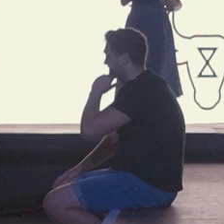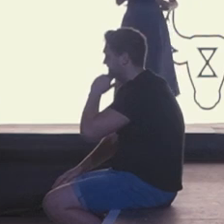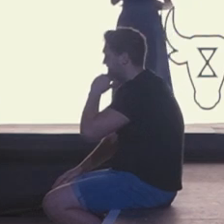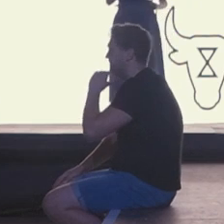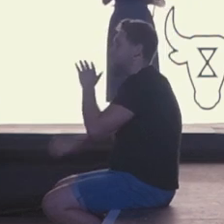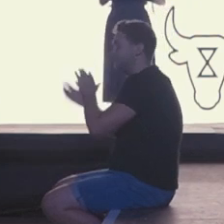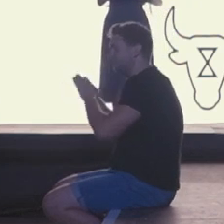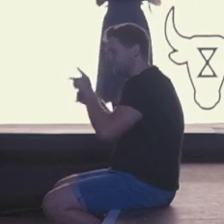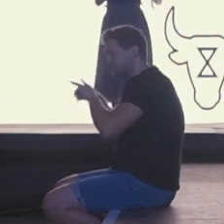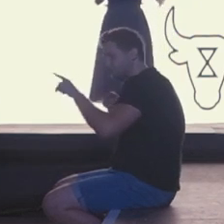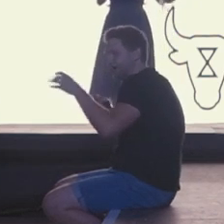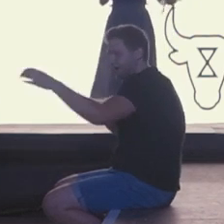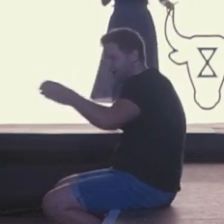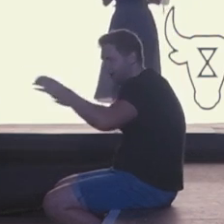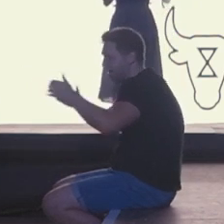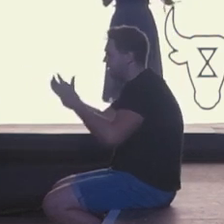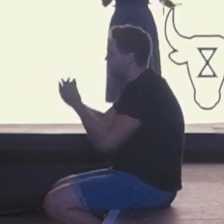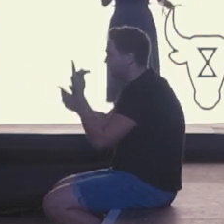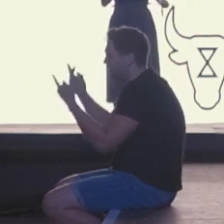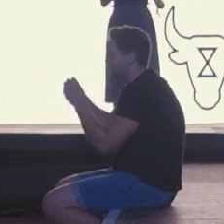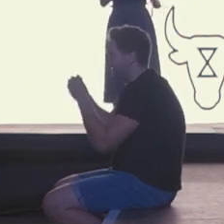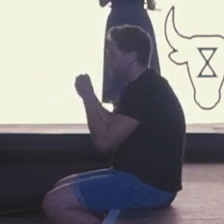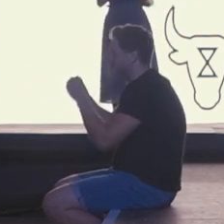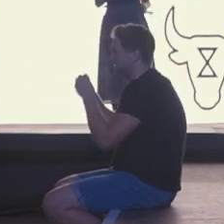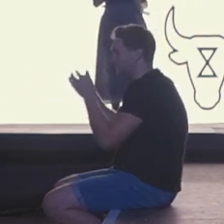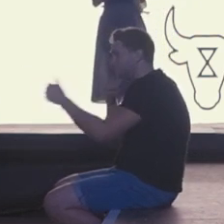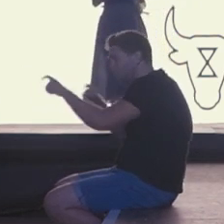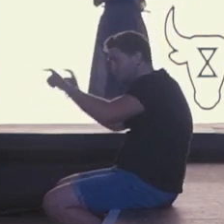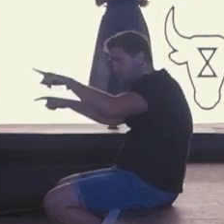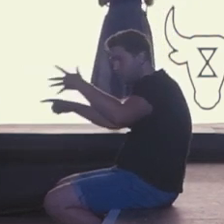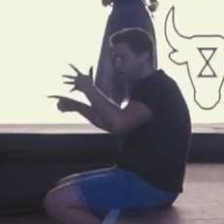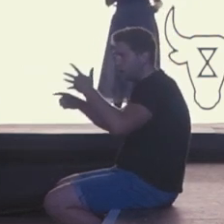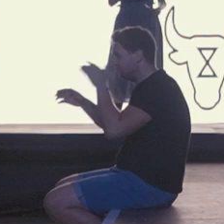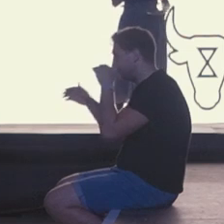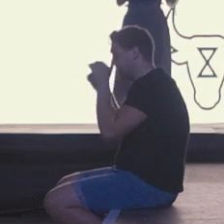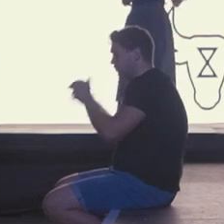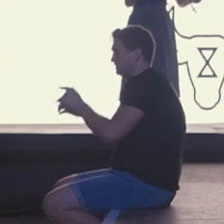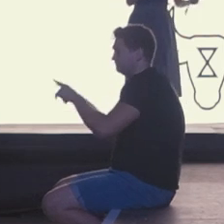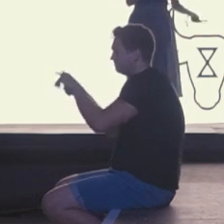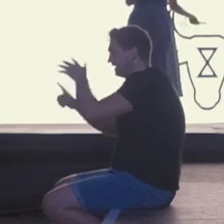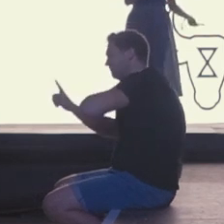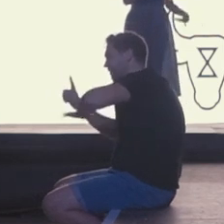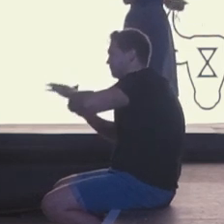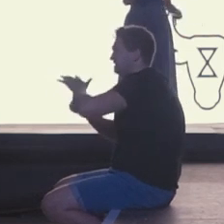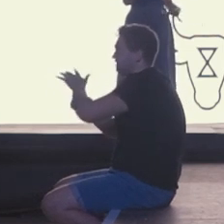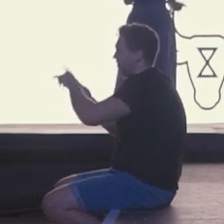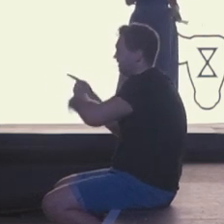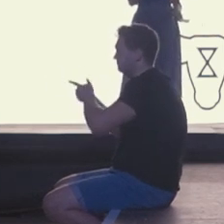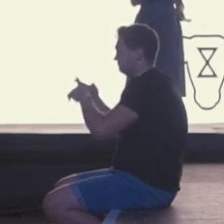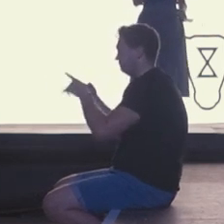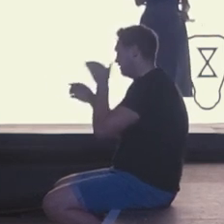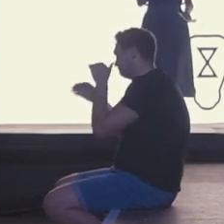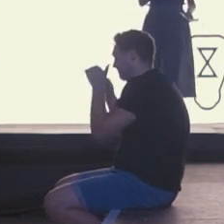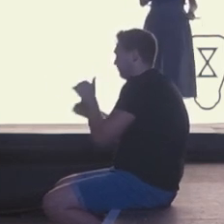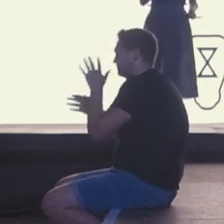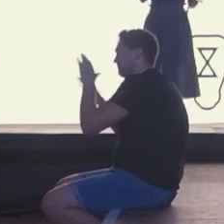do is to appeal to other values, broader values that more people care about, such as in this case, environmentalism and care for the